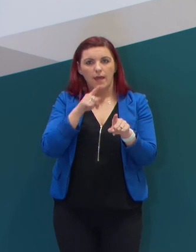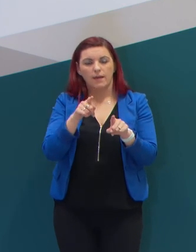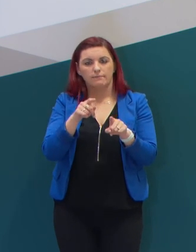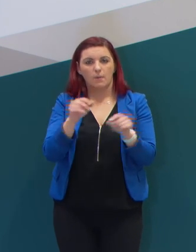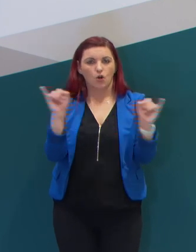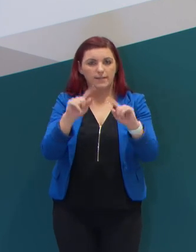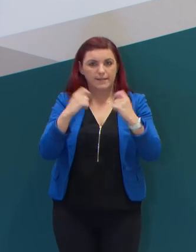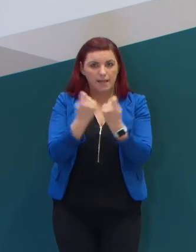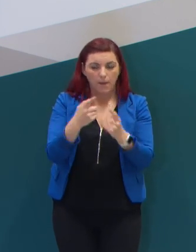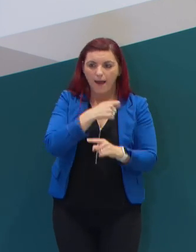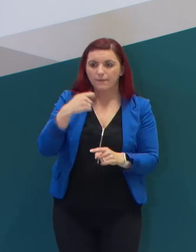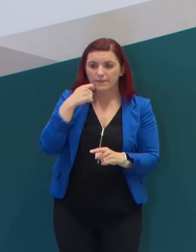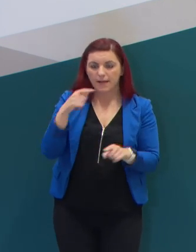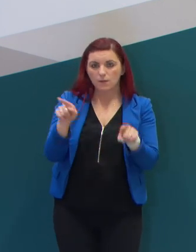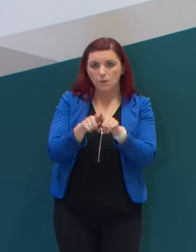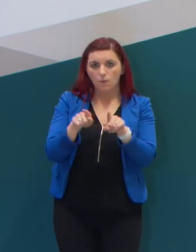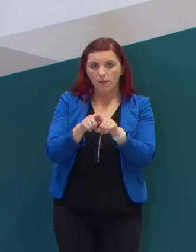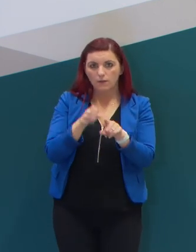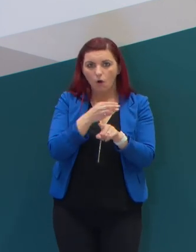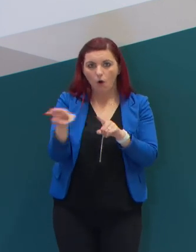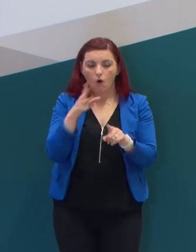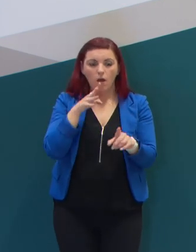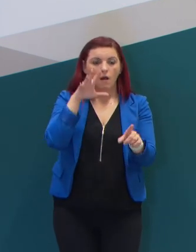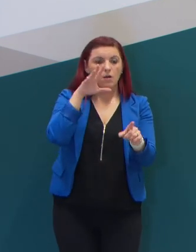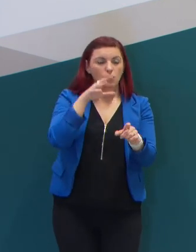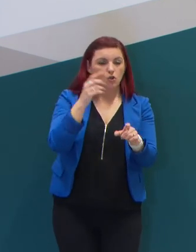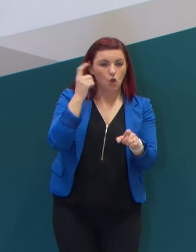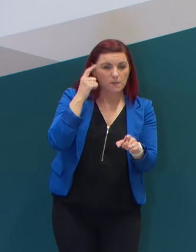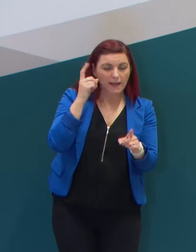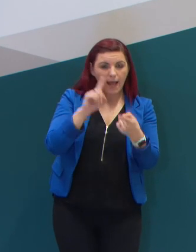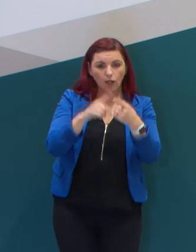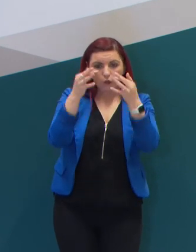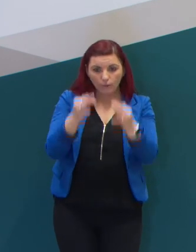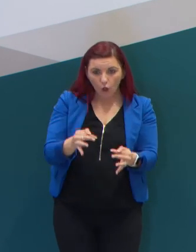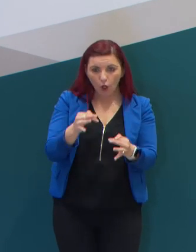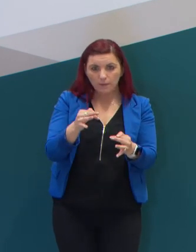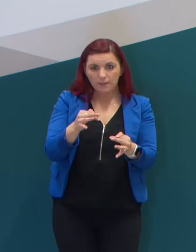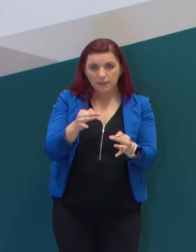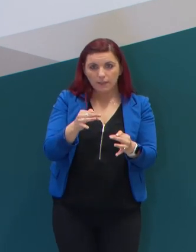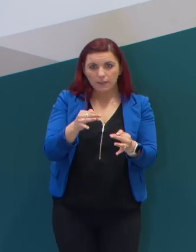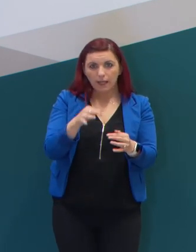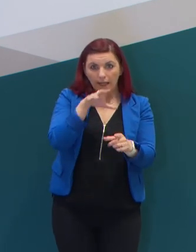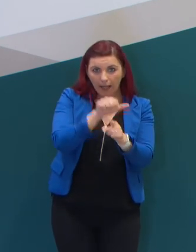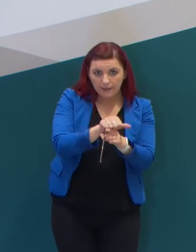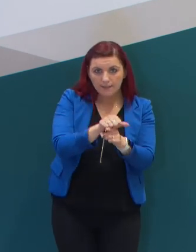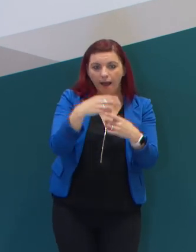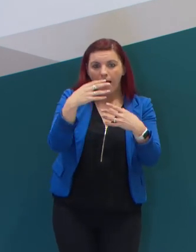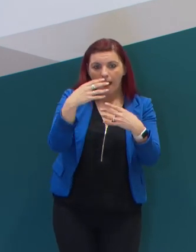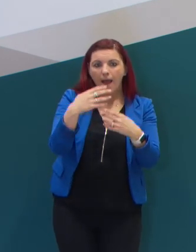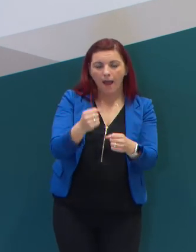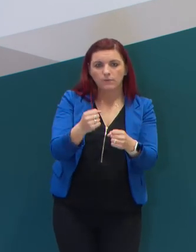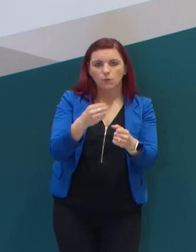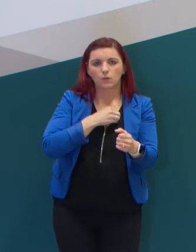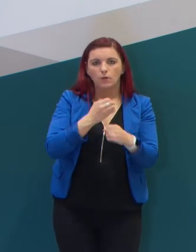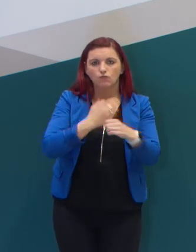recommends self-isolation for all suspect and confirmed cases, including those who are awaiting a test or test result, and restriction of movement